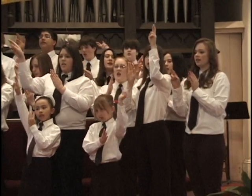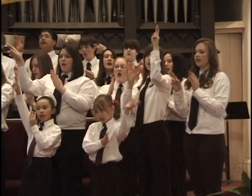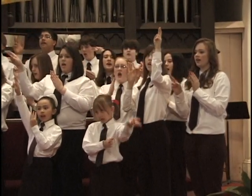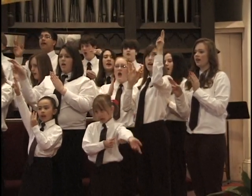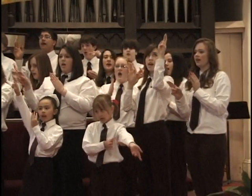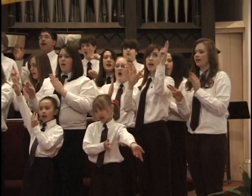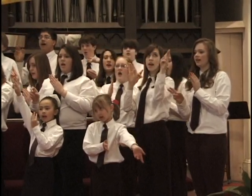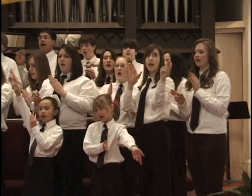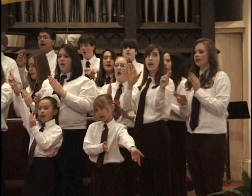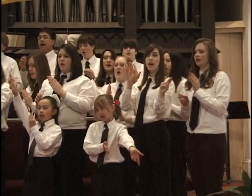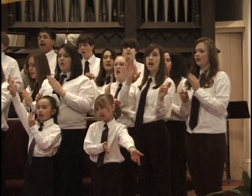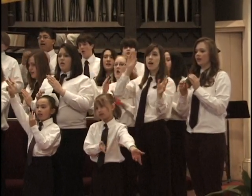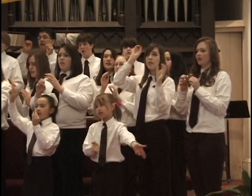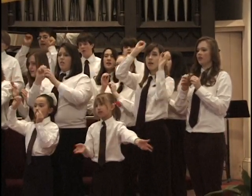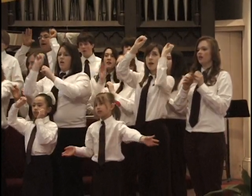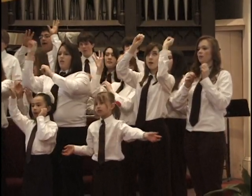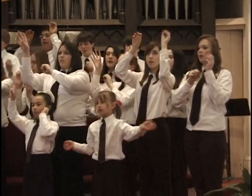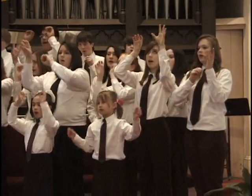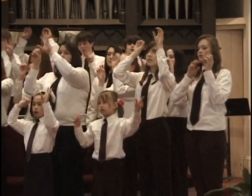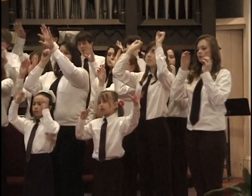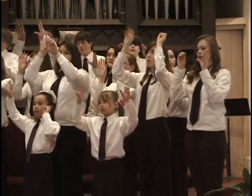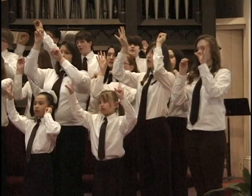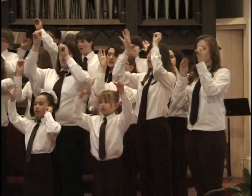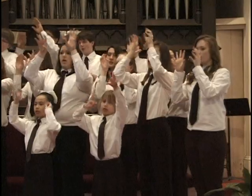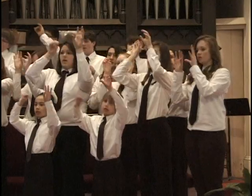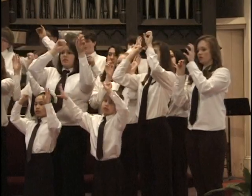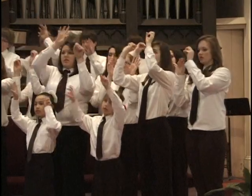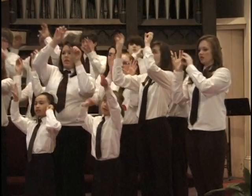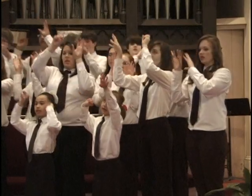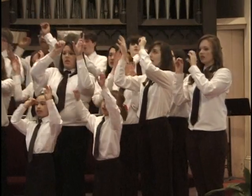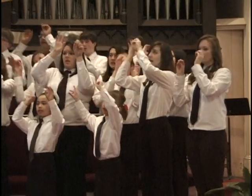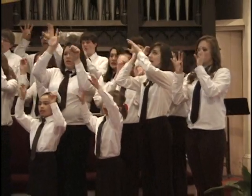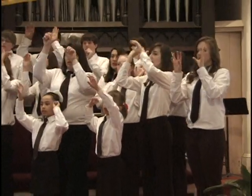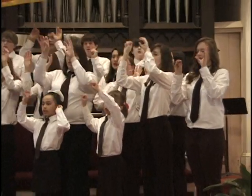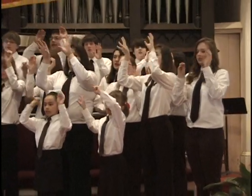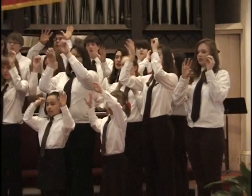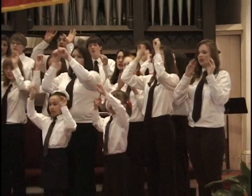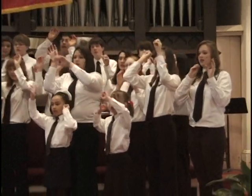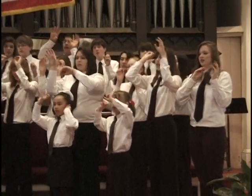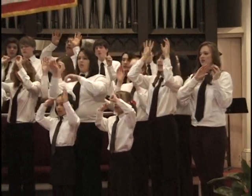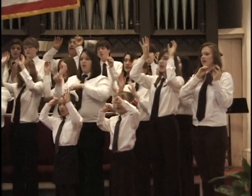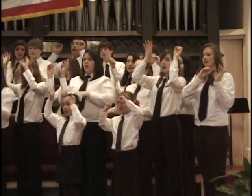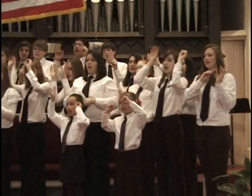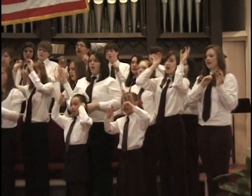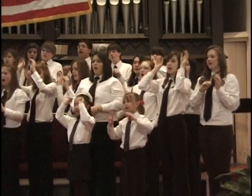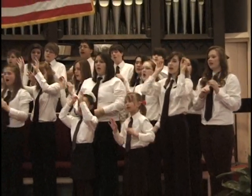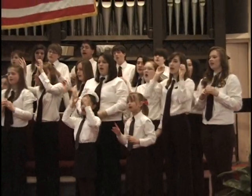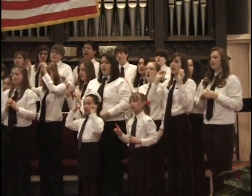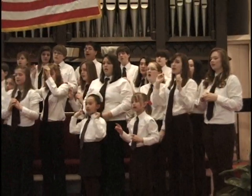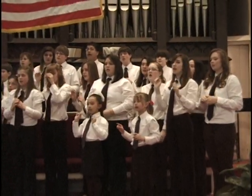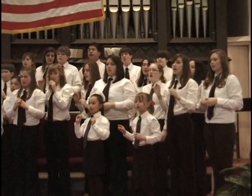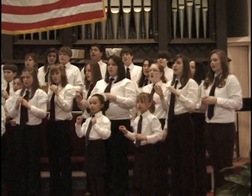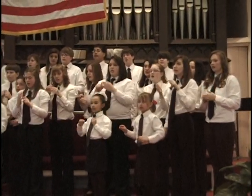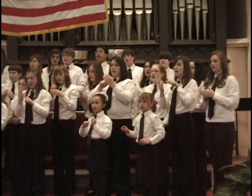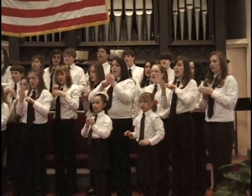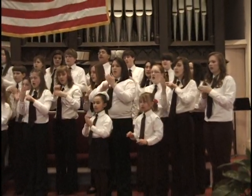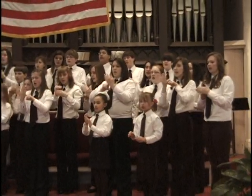glare, the bombs bursting in air, gave